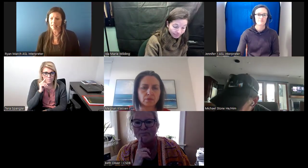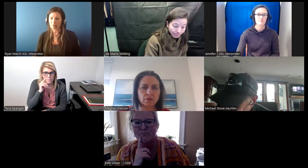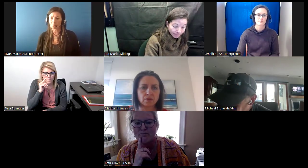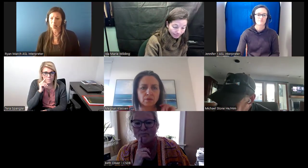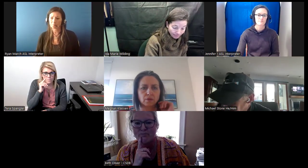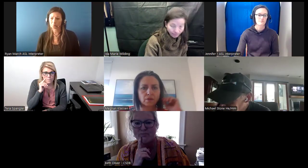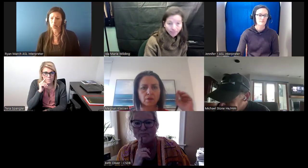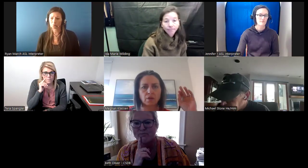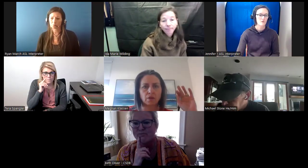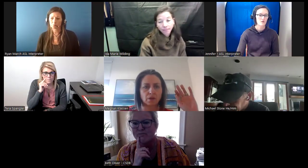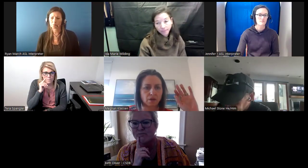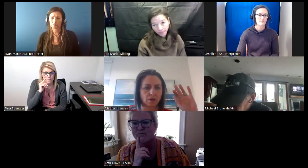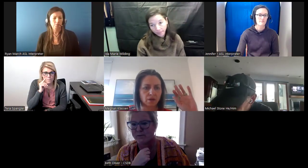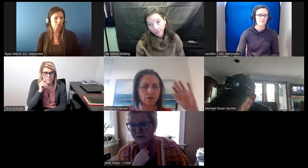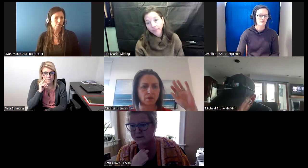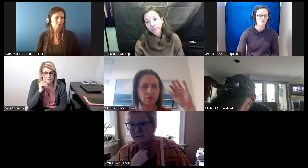on that.